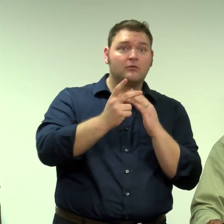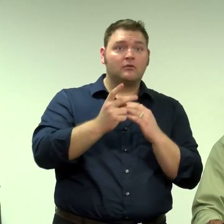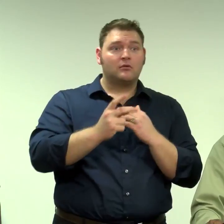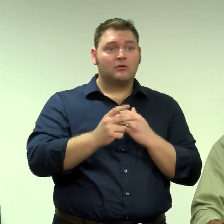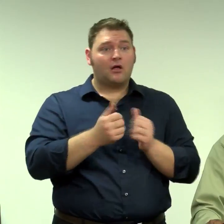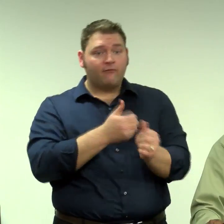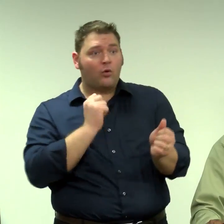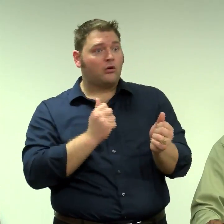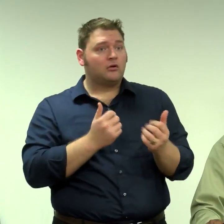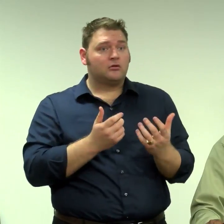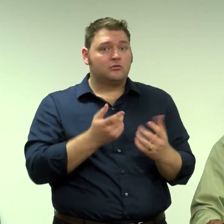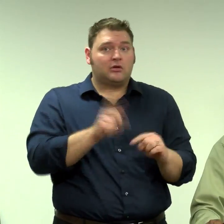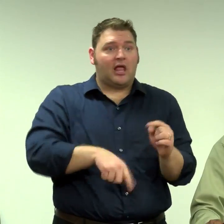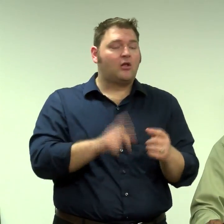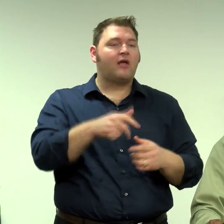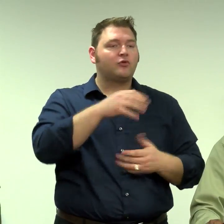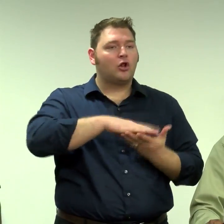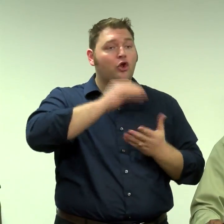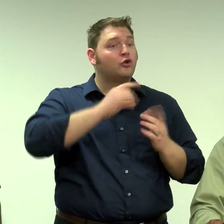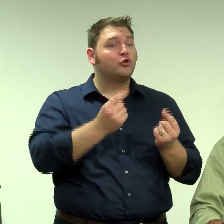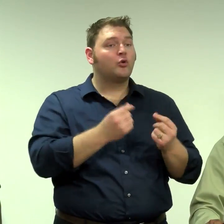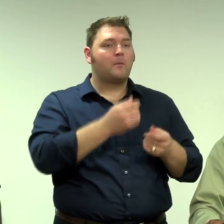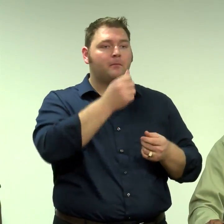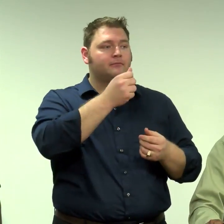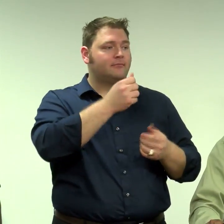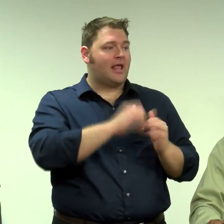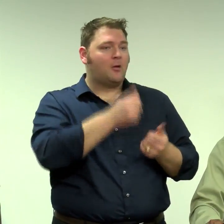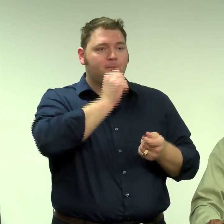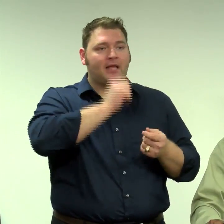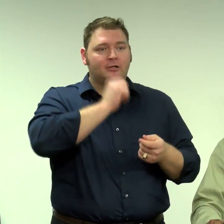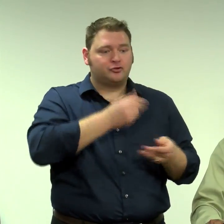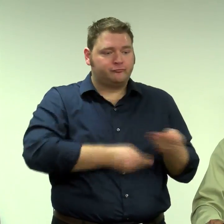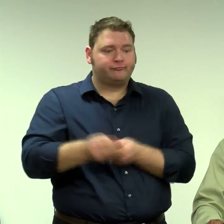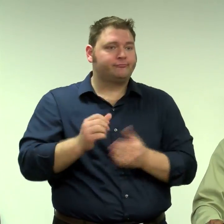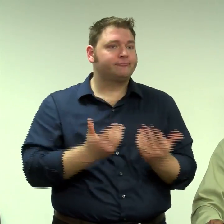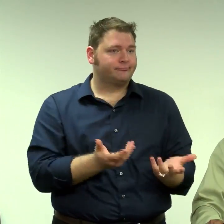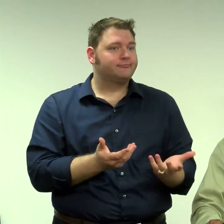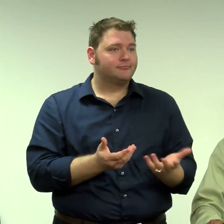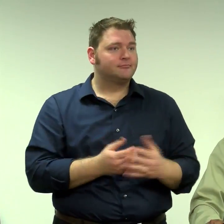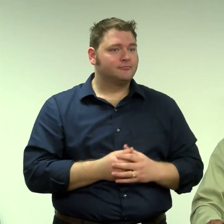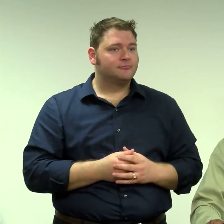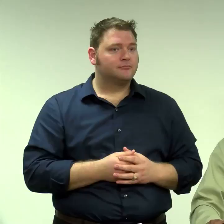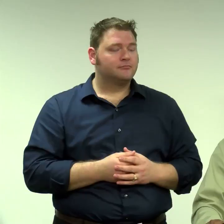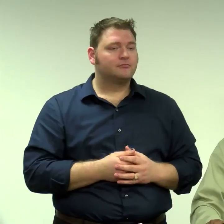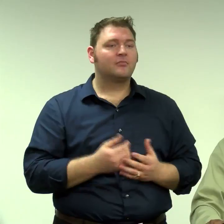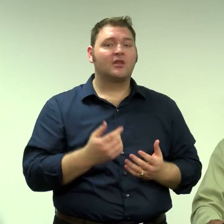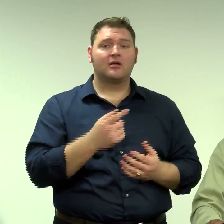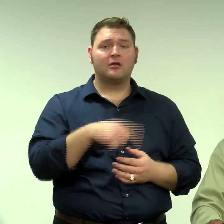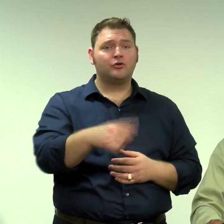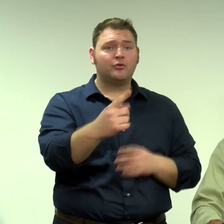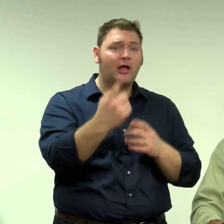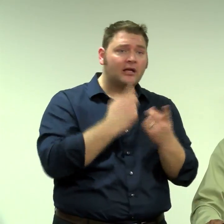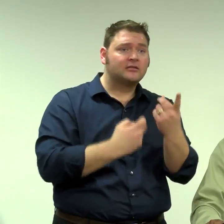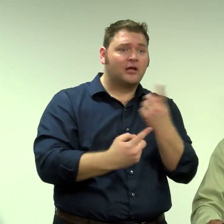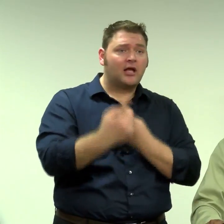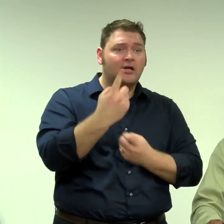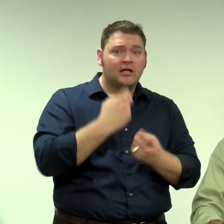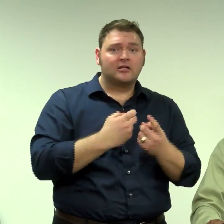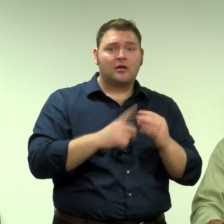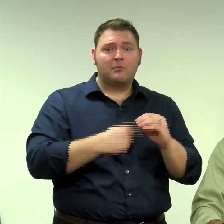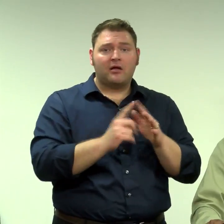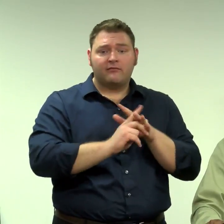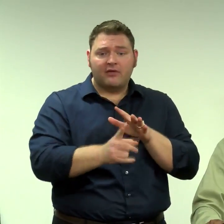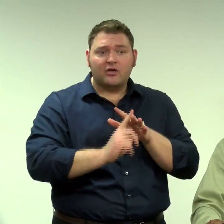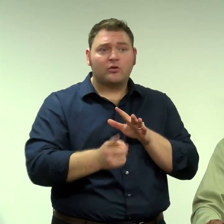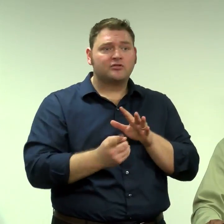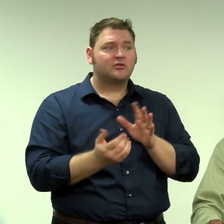you simply have to learn how to manage. Now, I have answered the question of evacuations over and over again. There will be